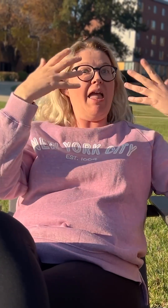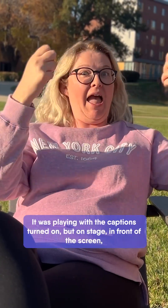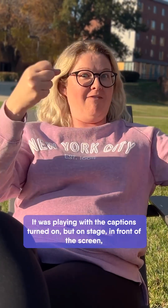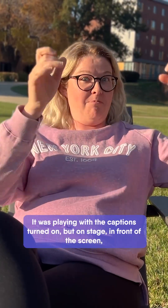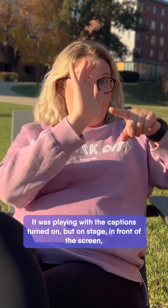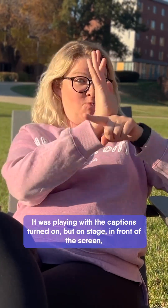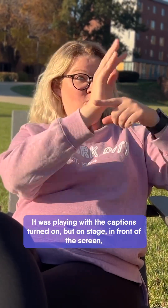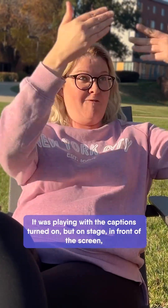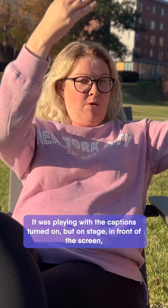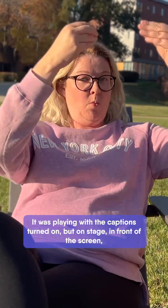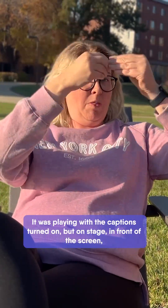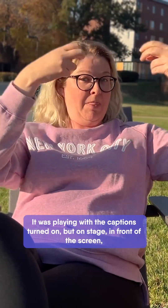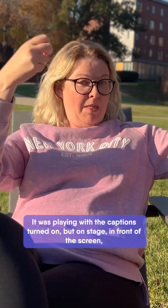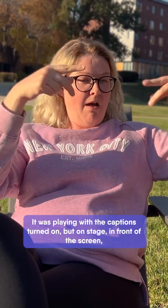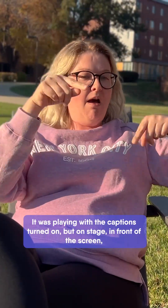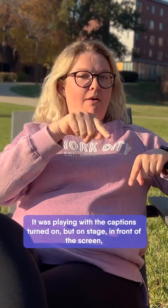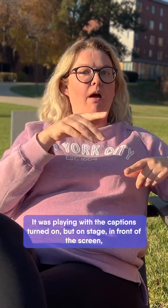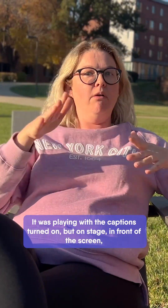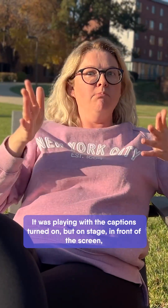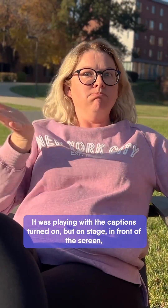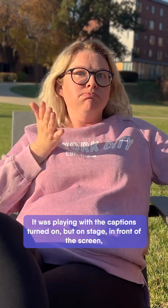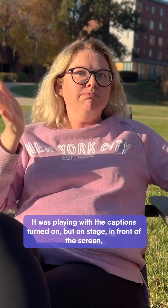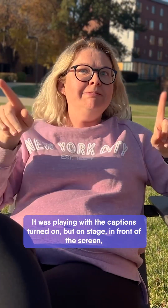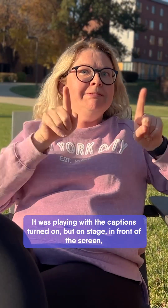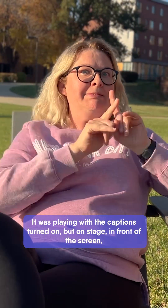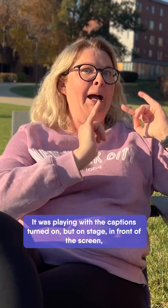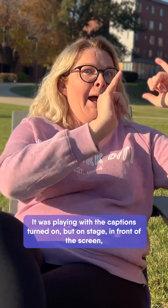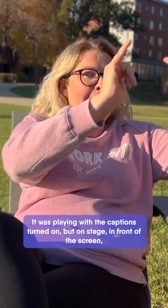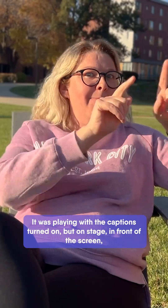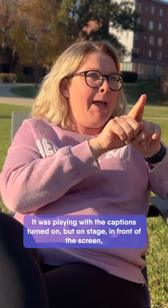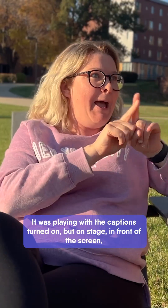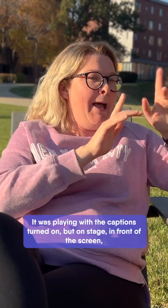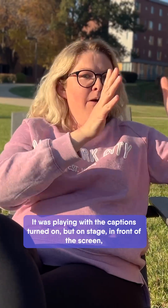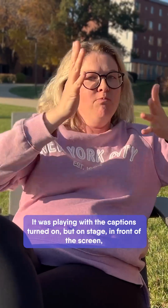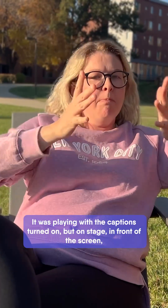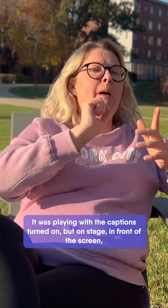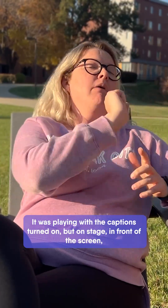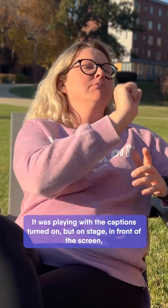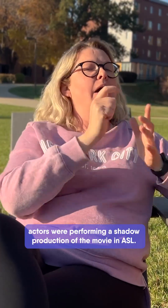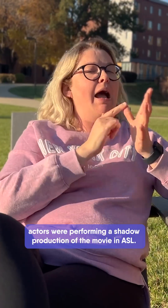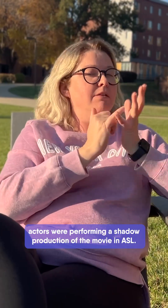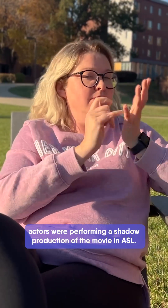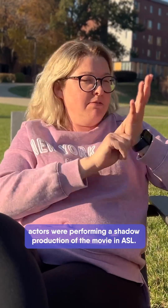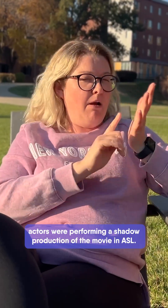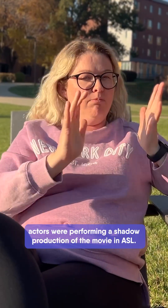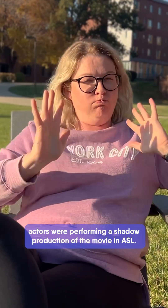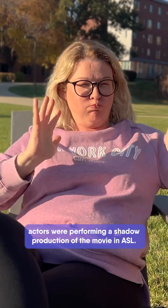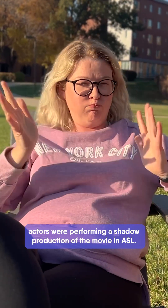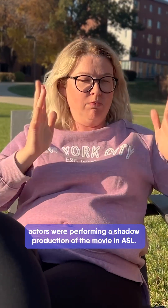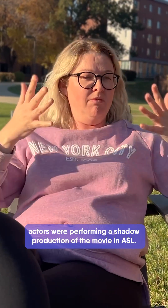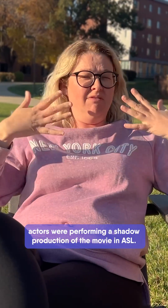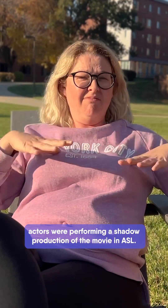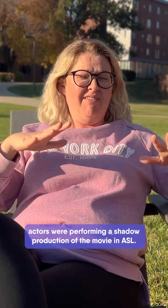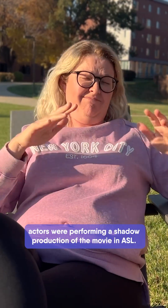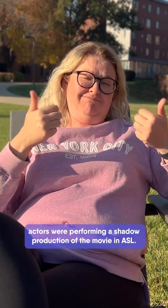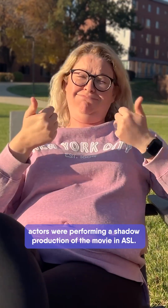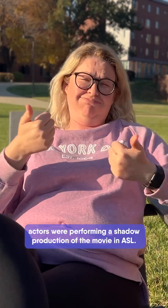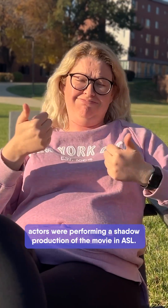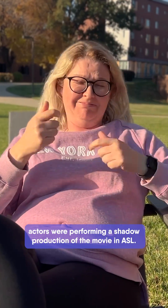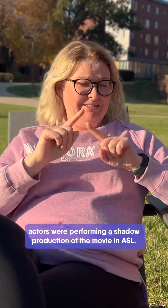It was playing with the captions turned on. But on stage, in front of the screen, actors were performing a shadow production of the movie in